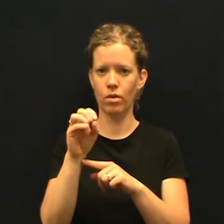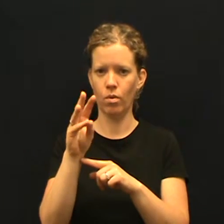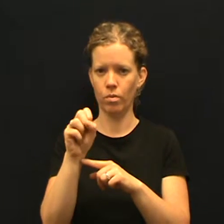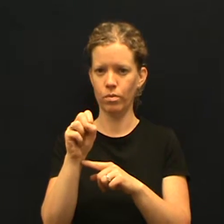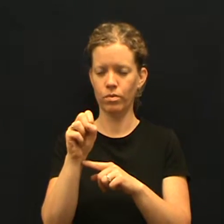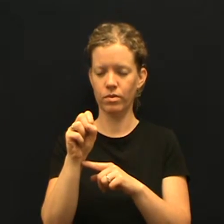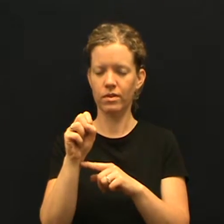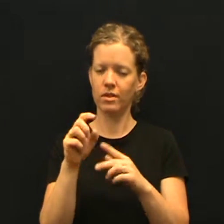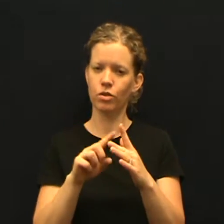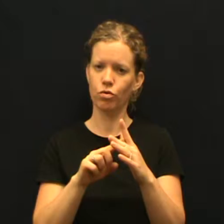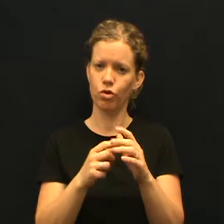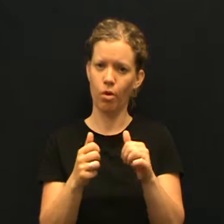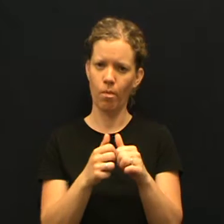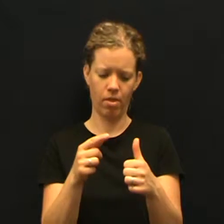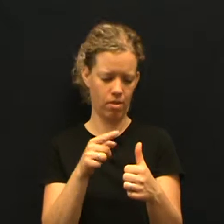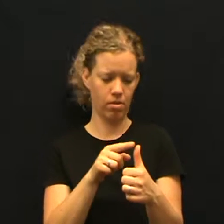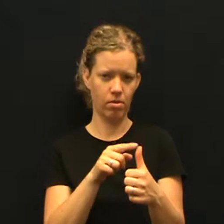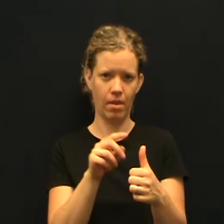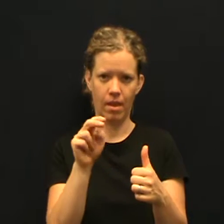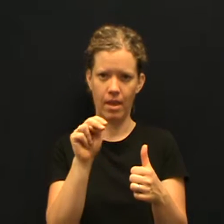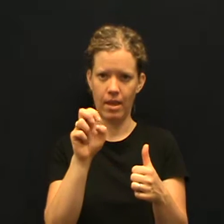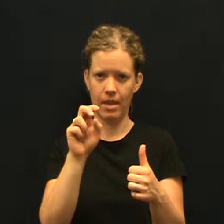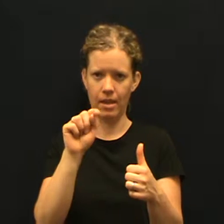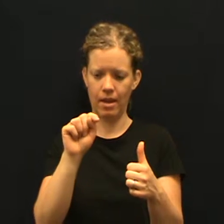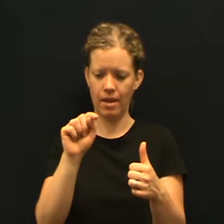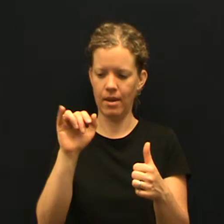with net income when we're doing the indirect method.